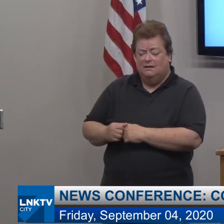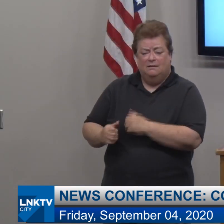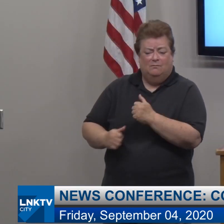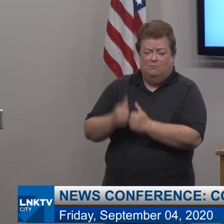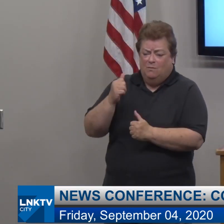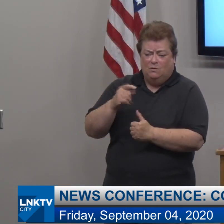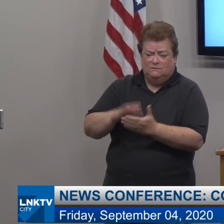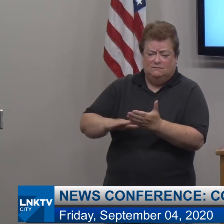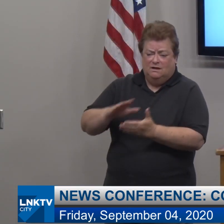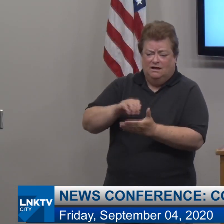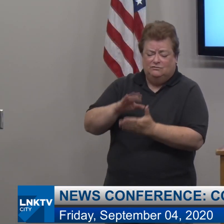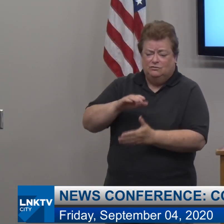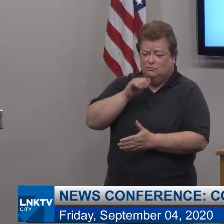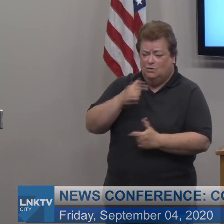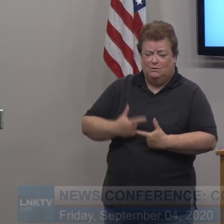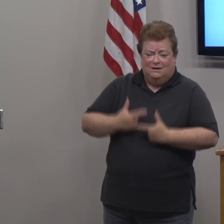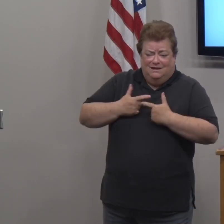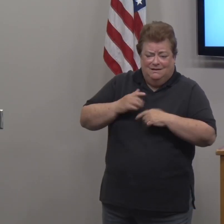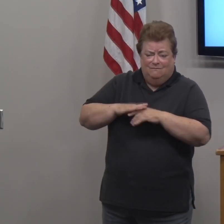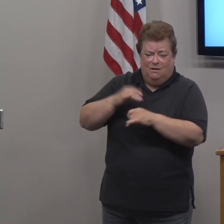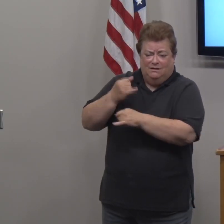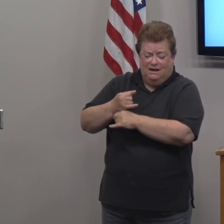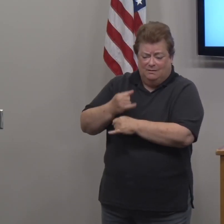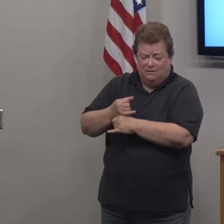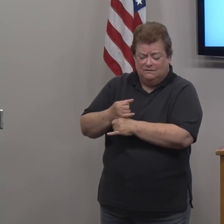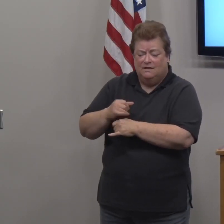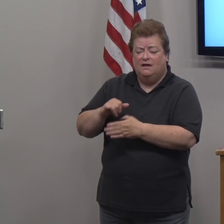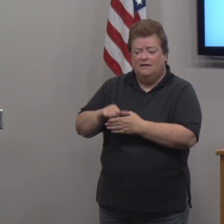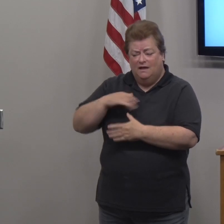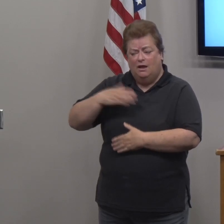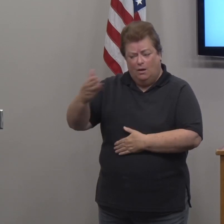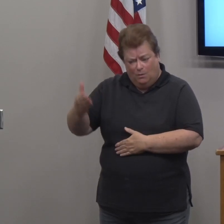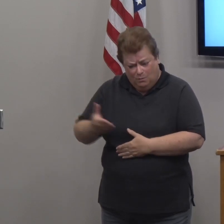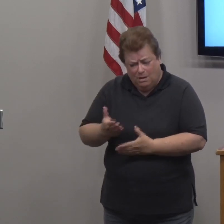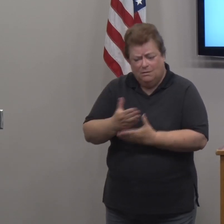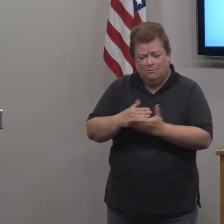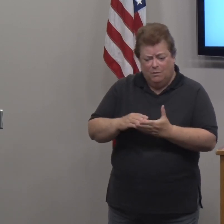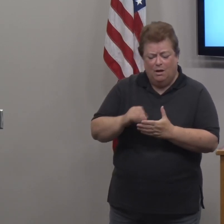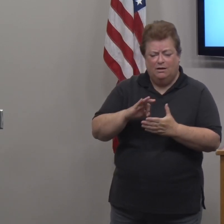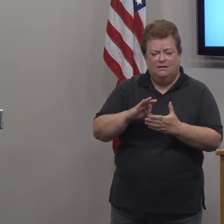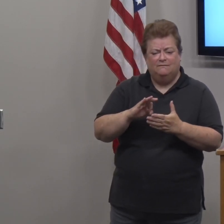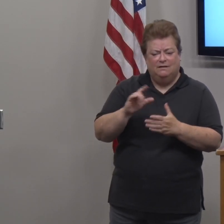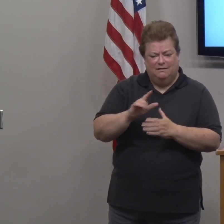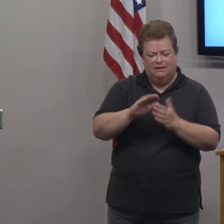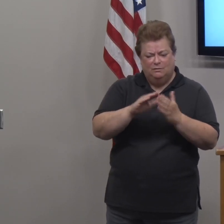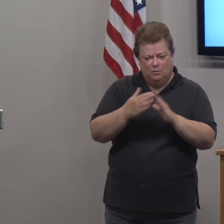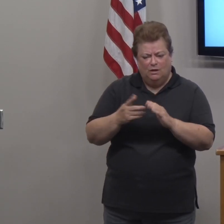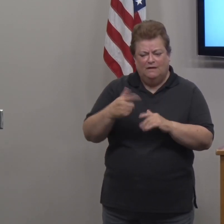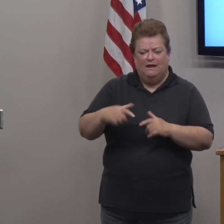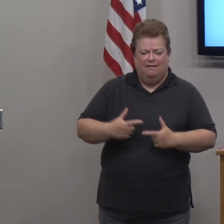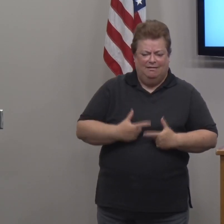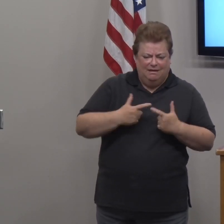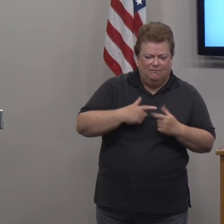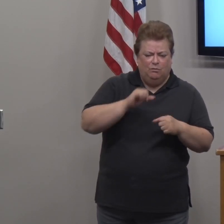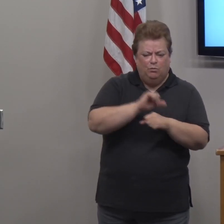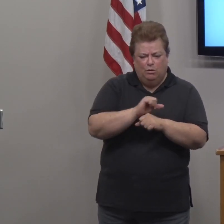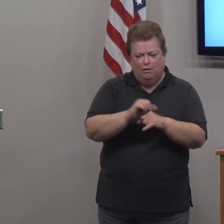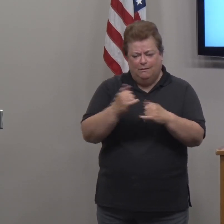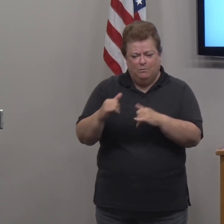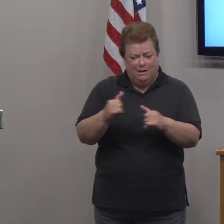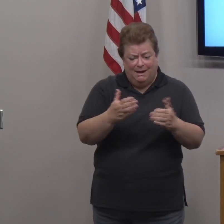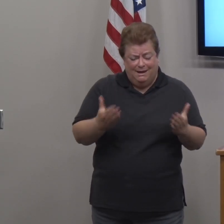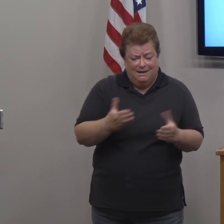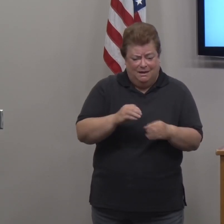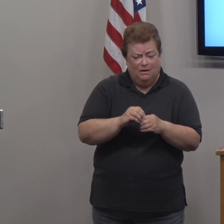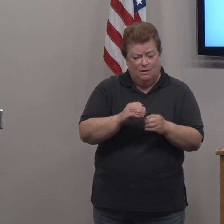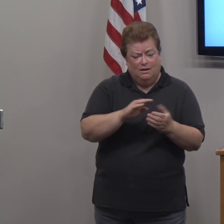on campus. They are a welcome part of Lincoln's community where they live, work, and play as we do. Many work in the